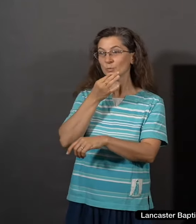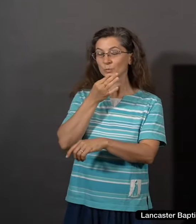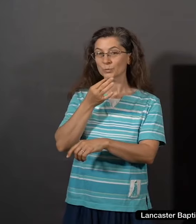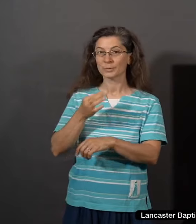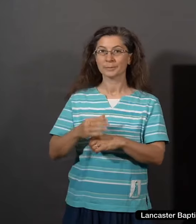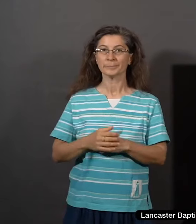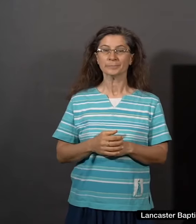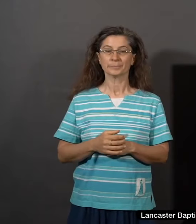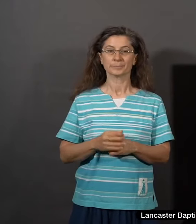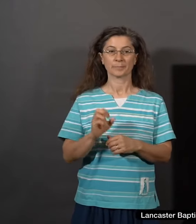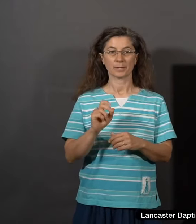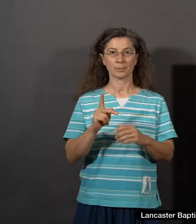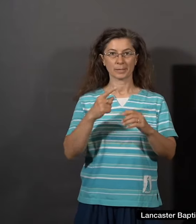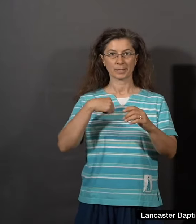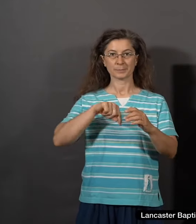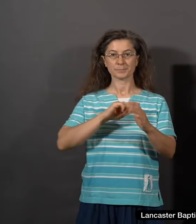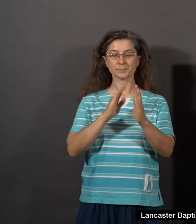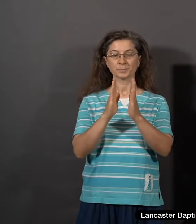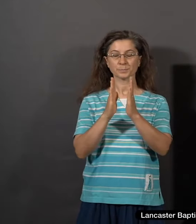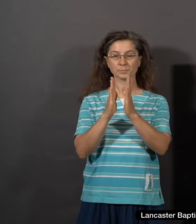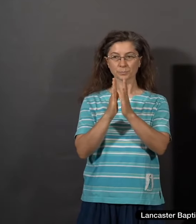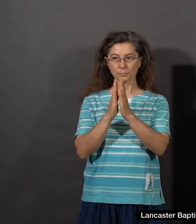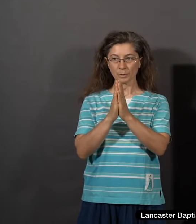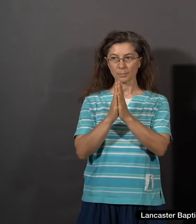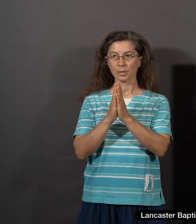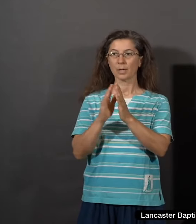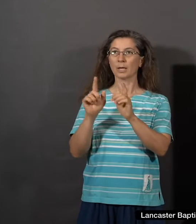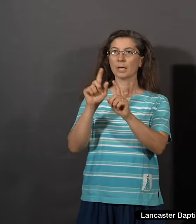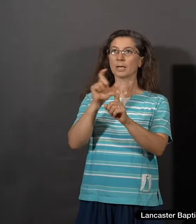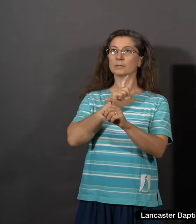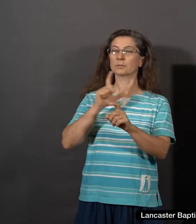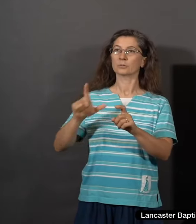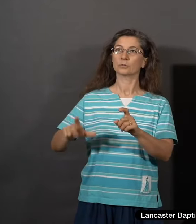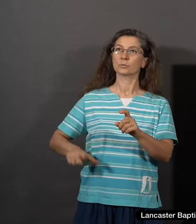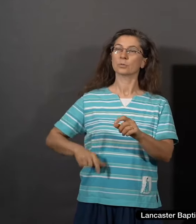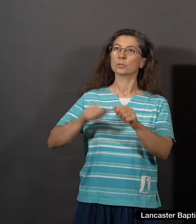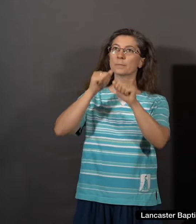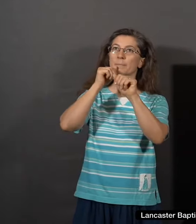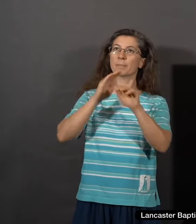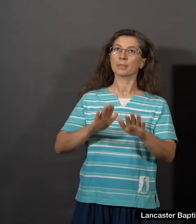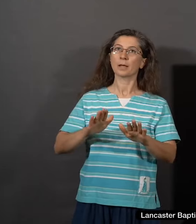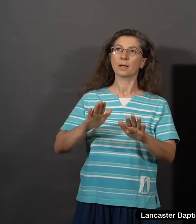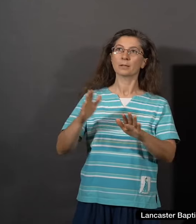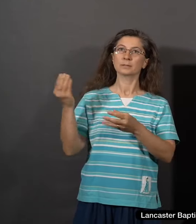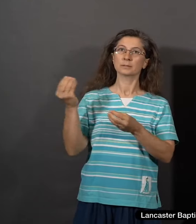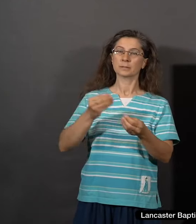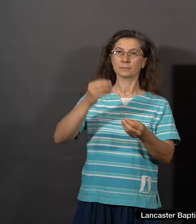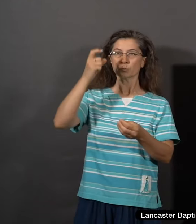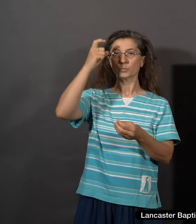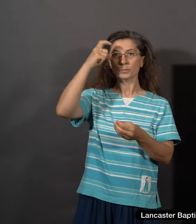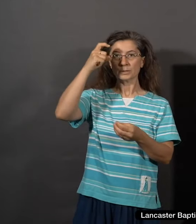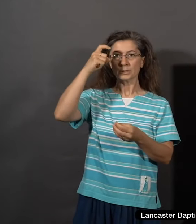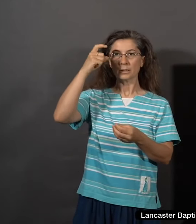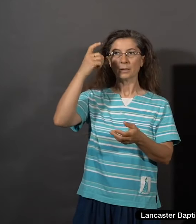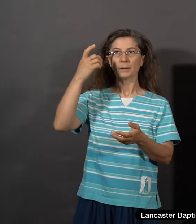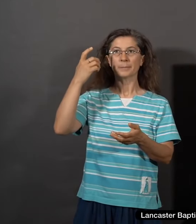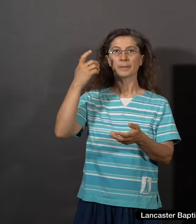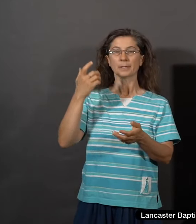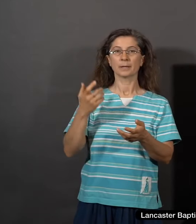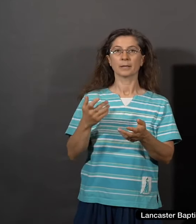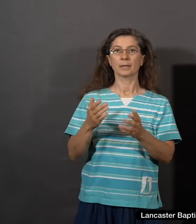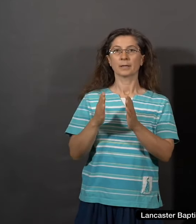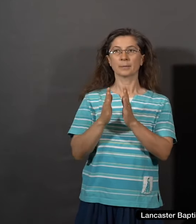right well why don't we join together in prayer then this morning and just ask god to bless and give us wisdom and to help those who have